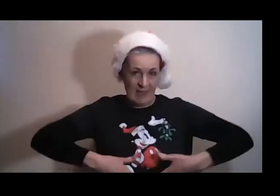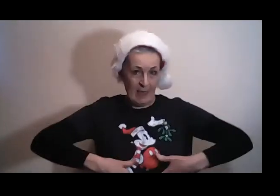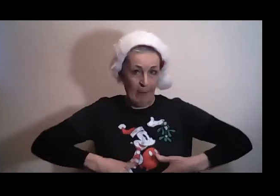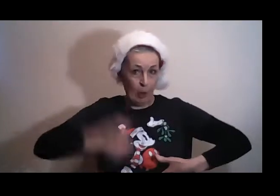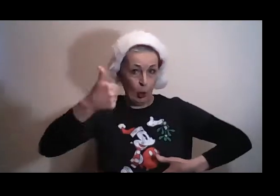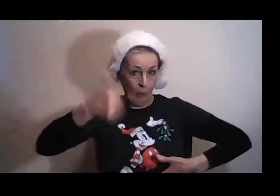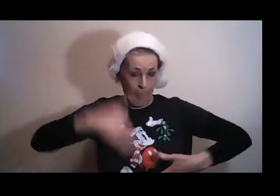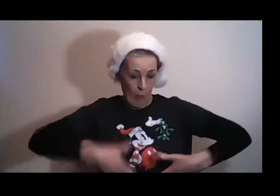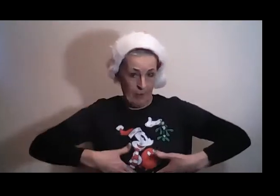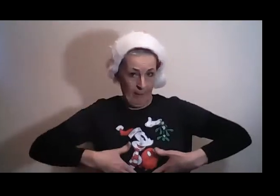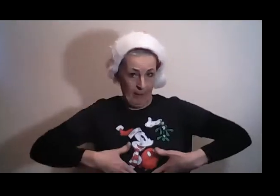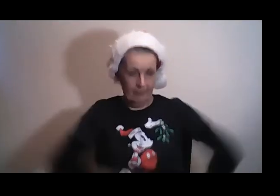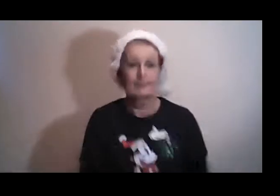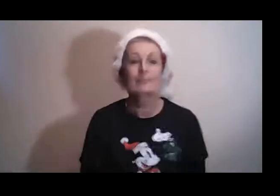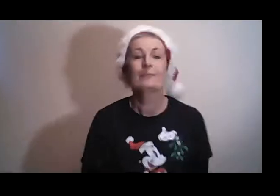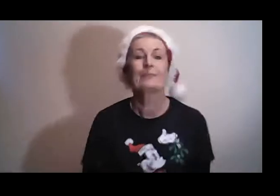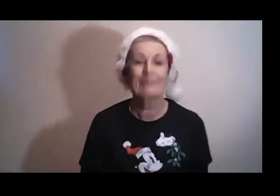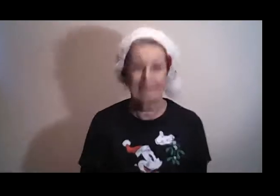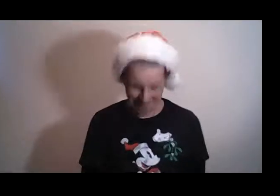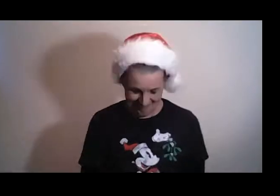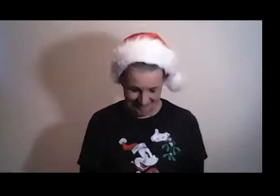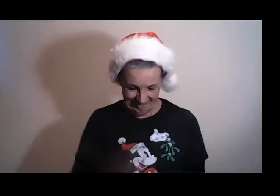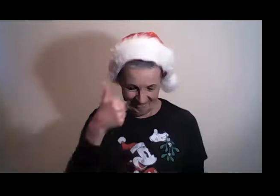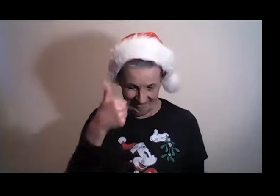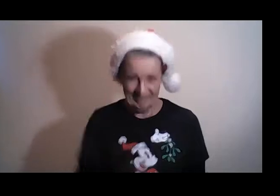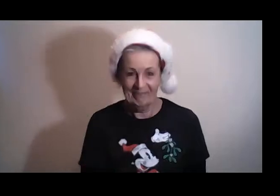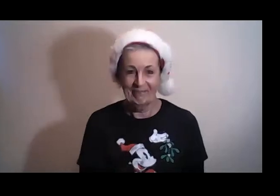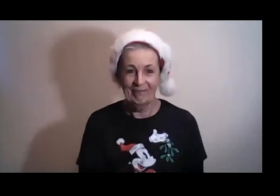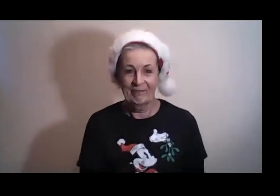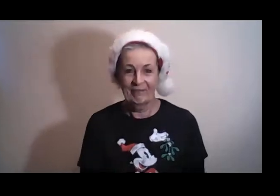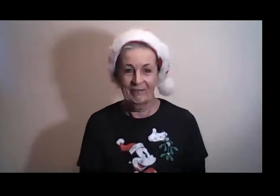The stomach. Yeah, which is on your left side of the body.